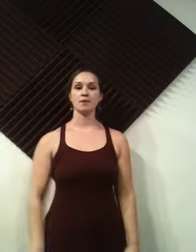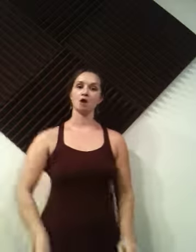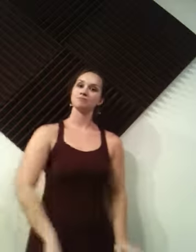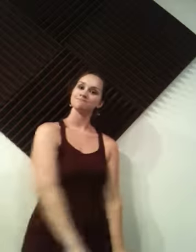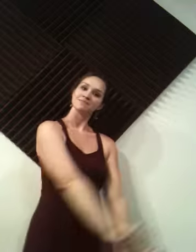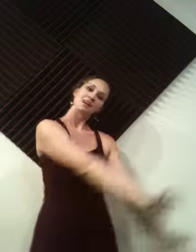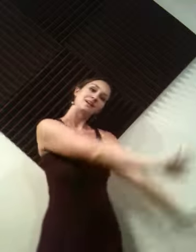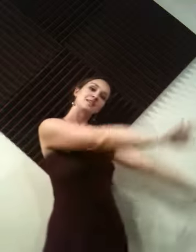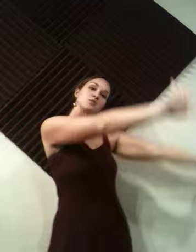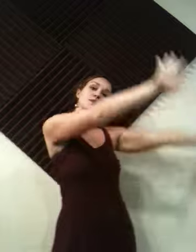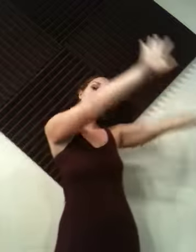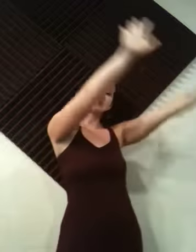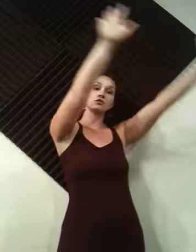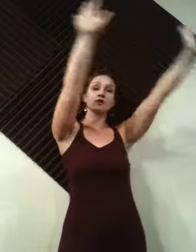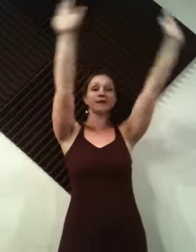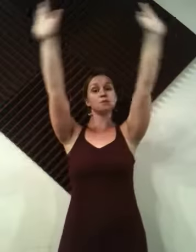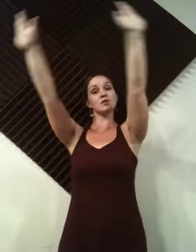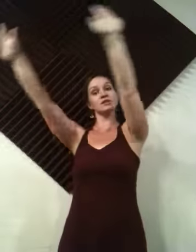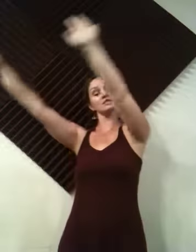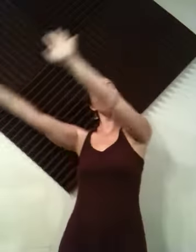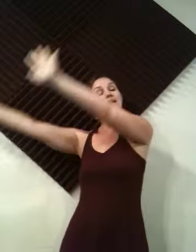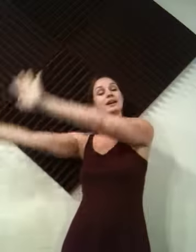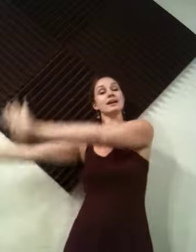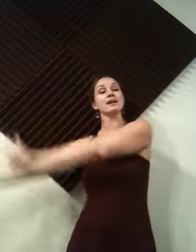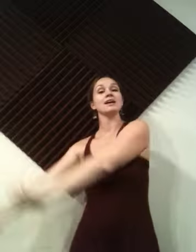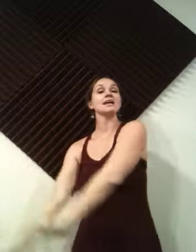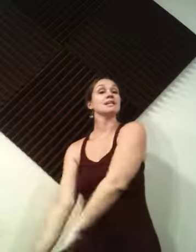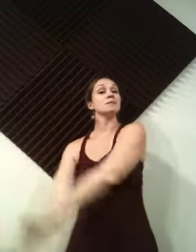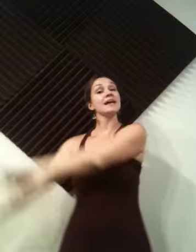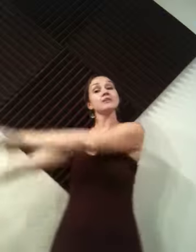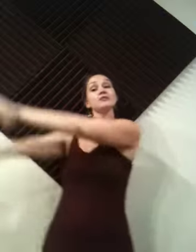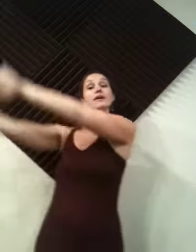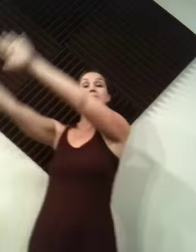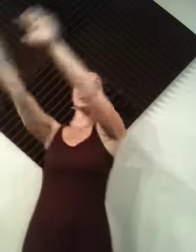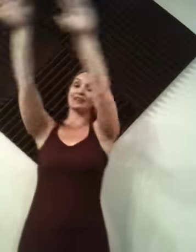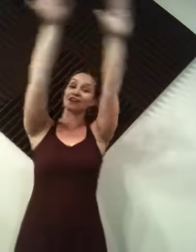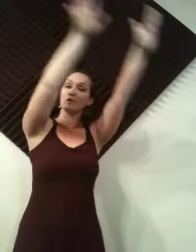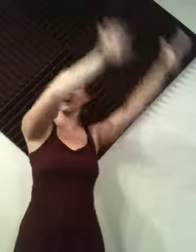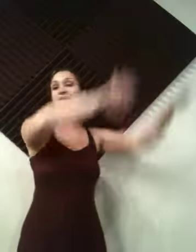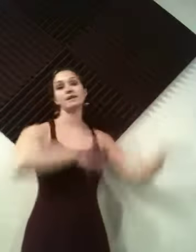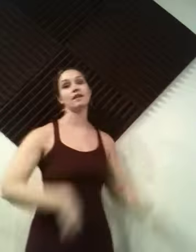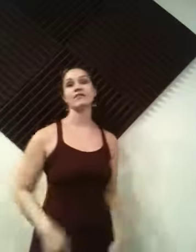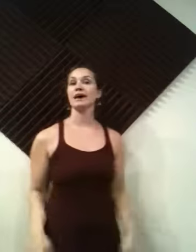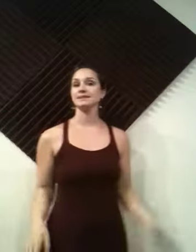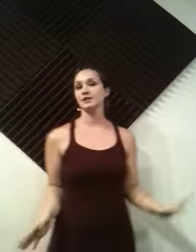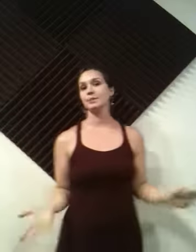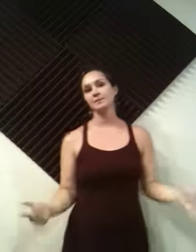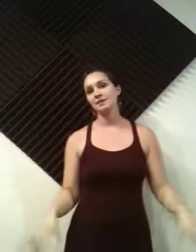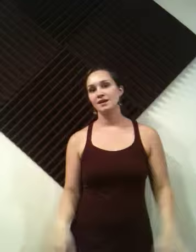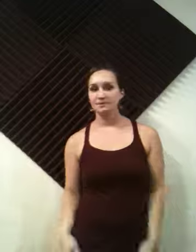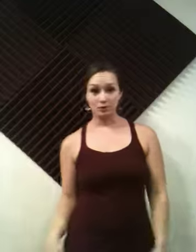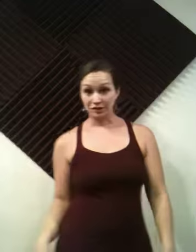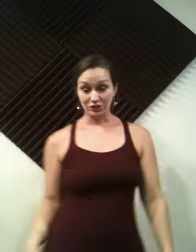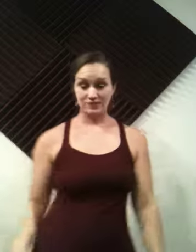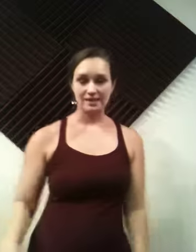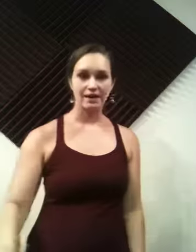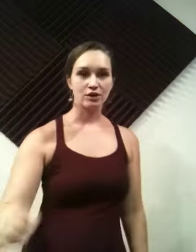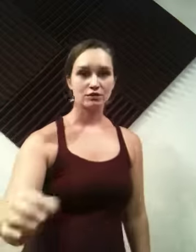rainbow. And so we paint the rainbow this way and then paint the rainbow the other way, and they love that. So if you want to use that, go for